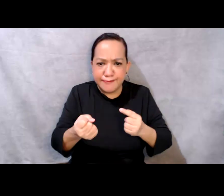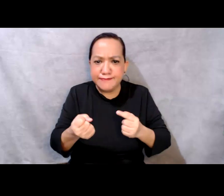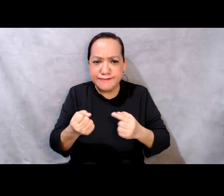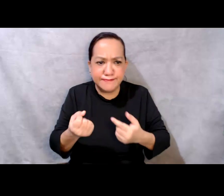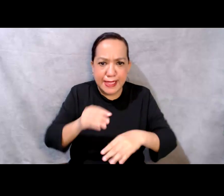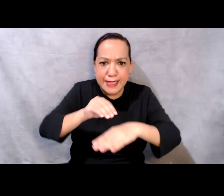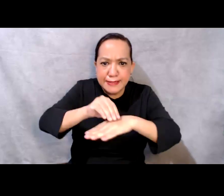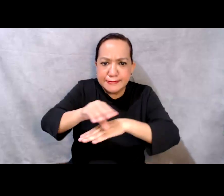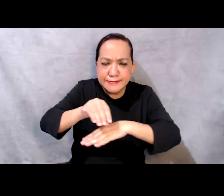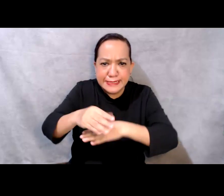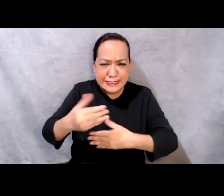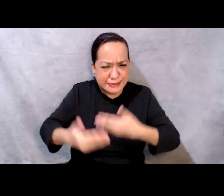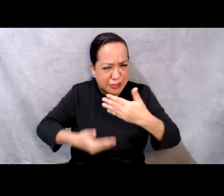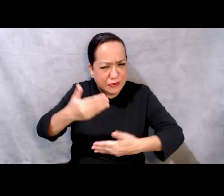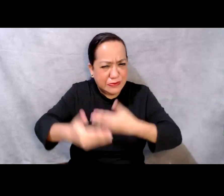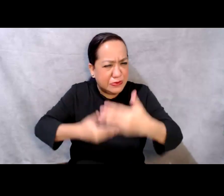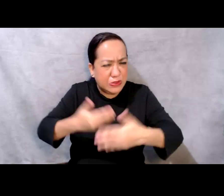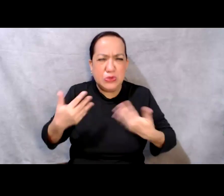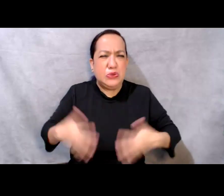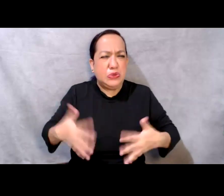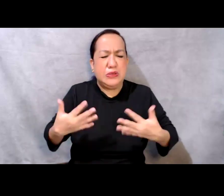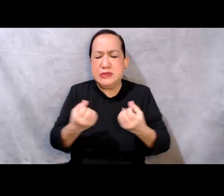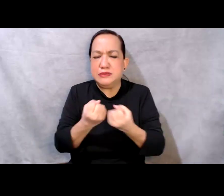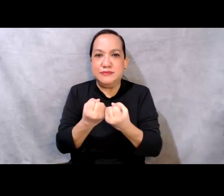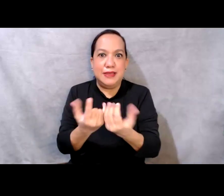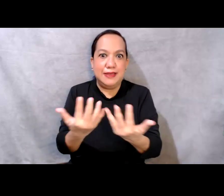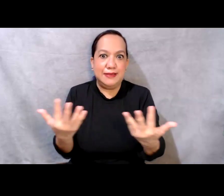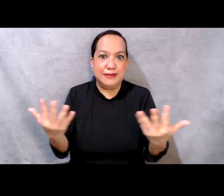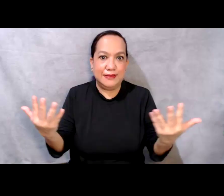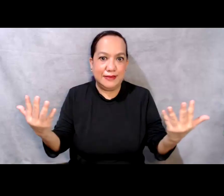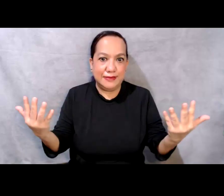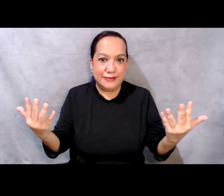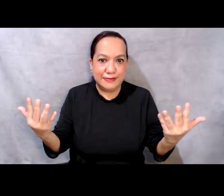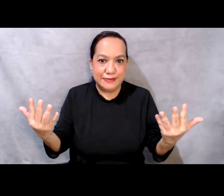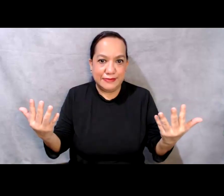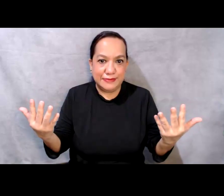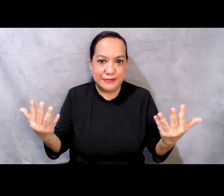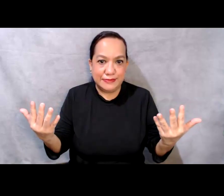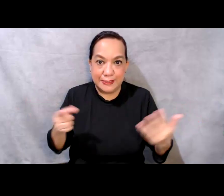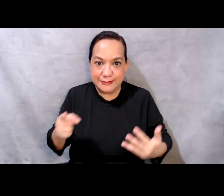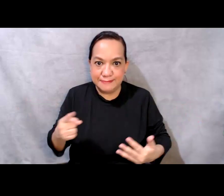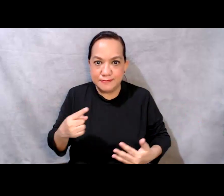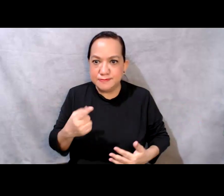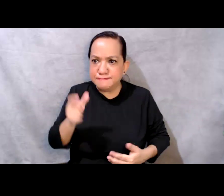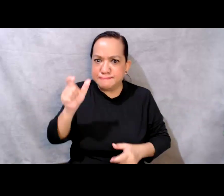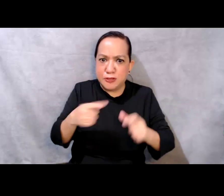that, and it's also a question of judgment because this is not an exact science. The context, of